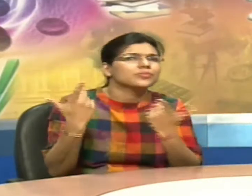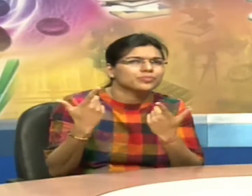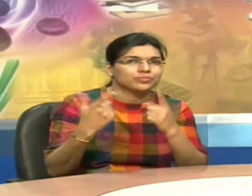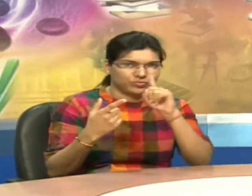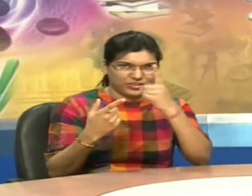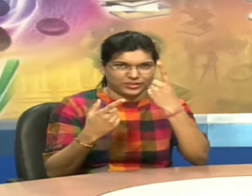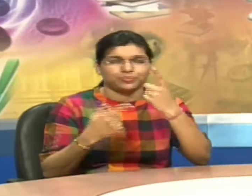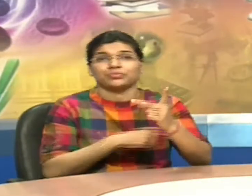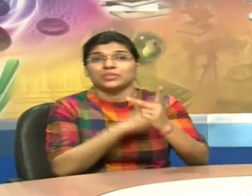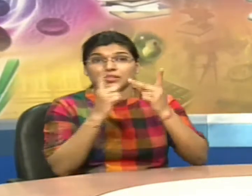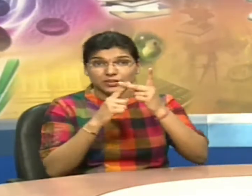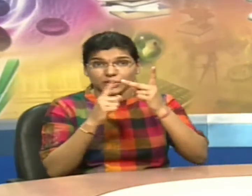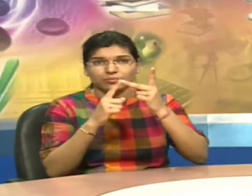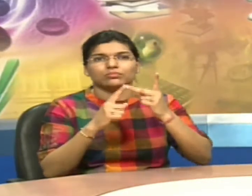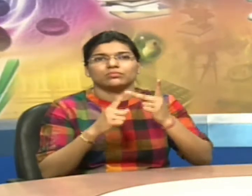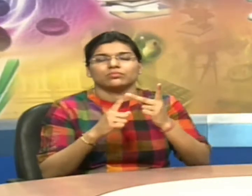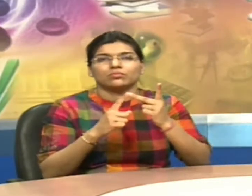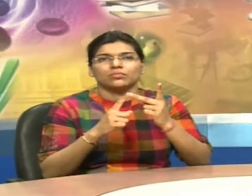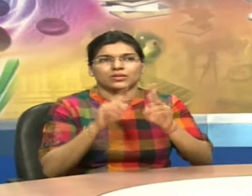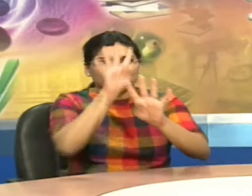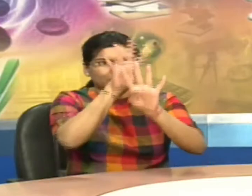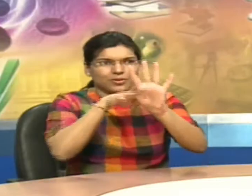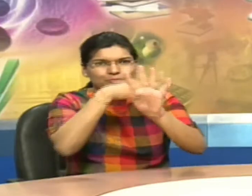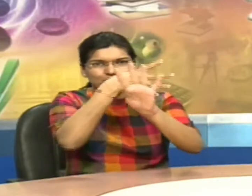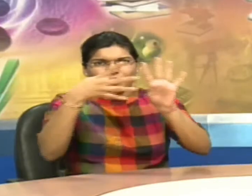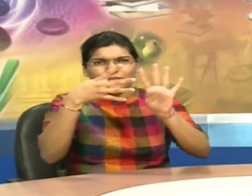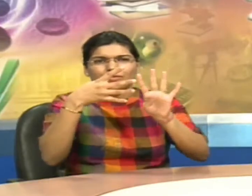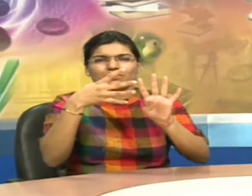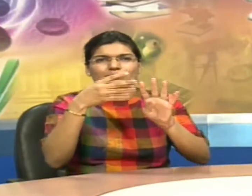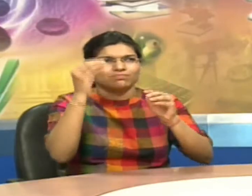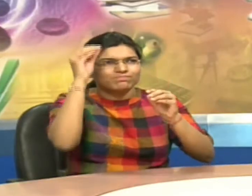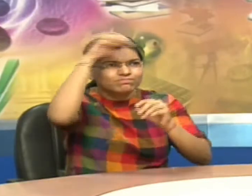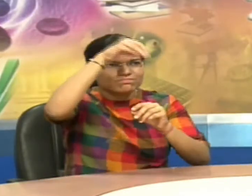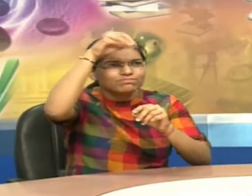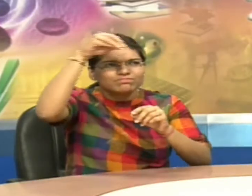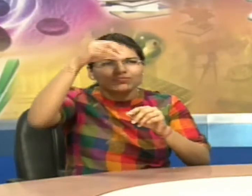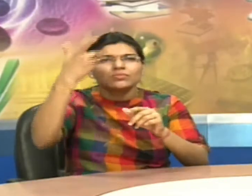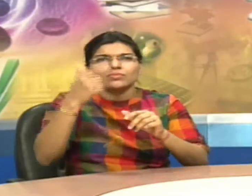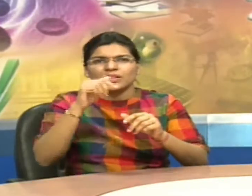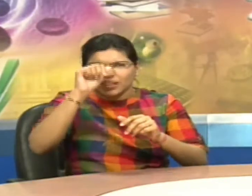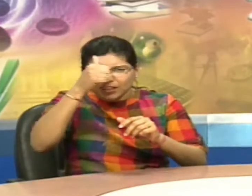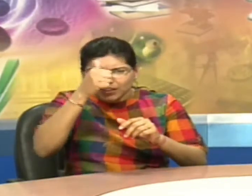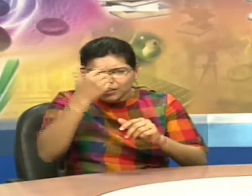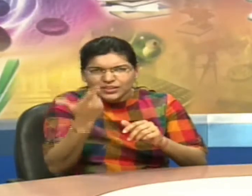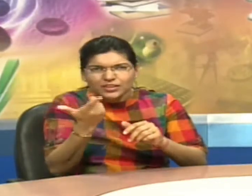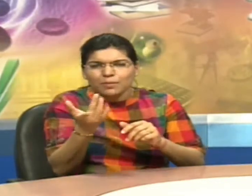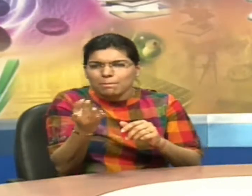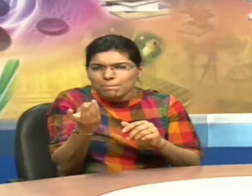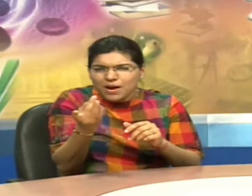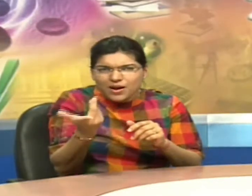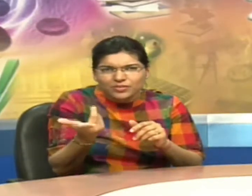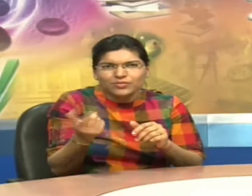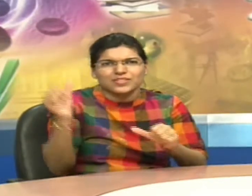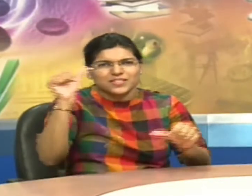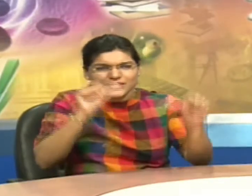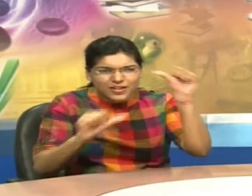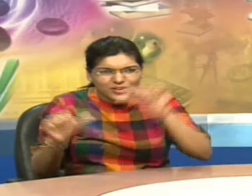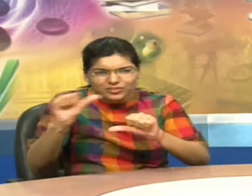your name, where are you from, we can show them our identity card. The second word is